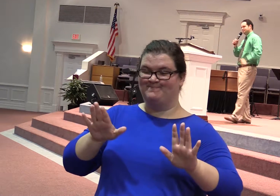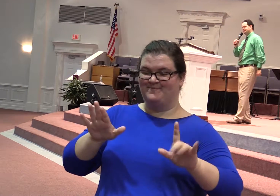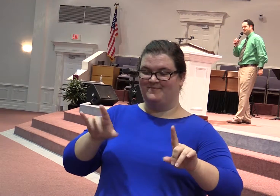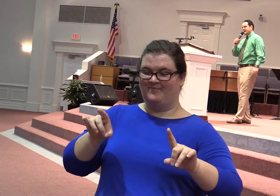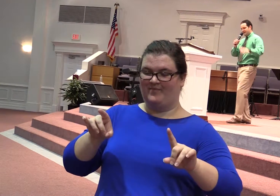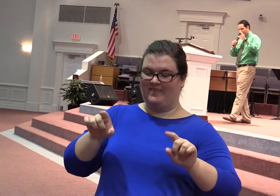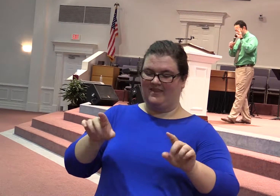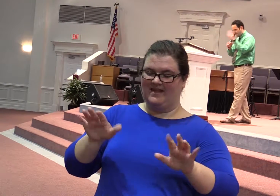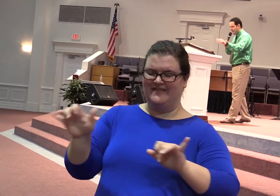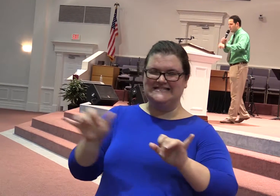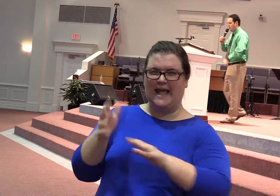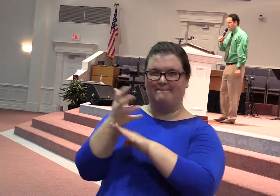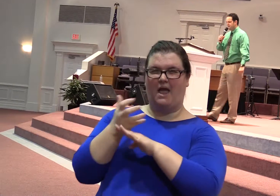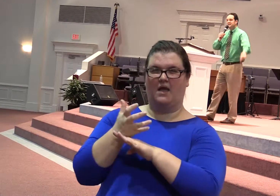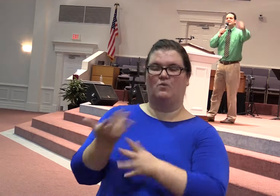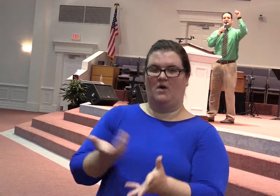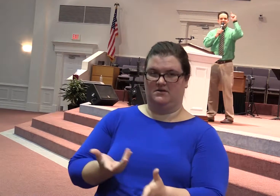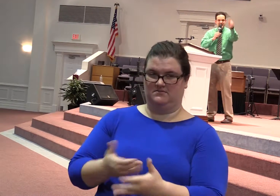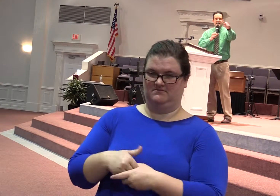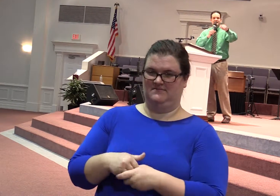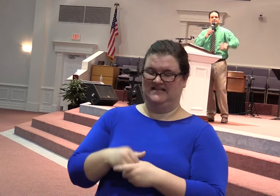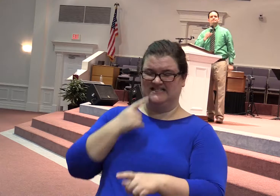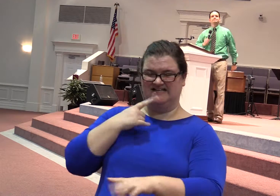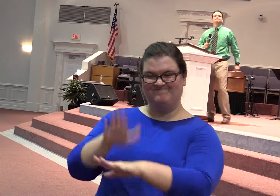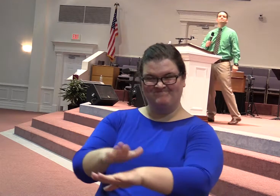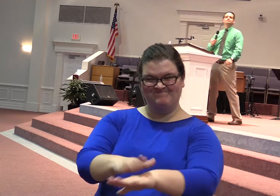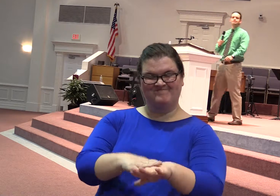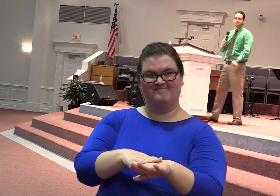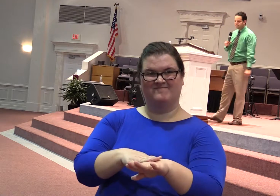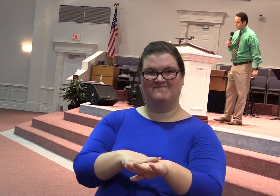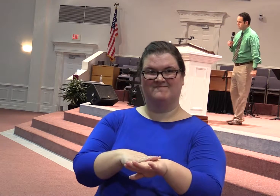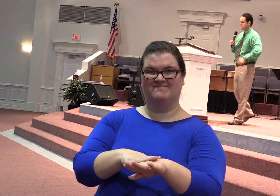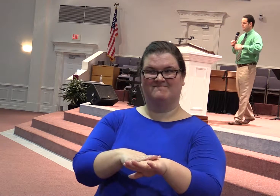Right. And that plea was, take heed.